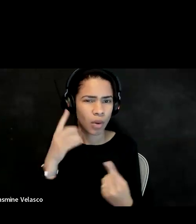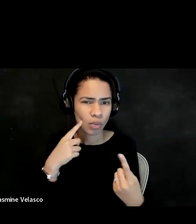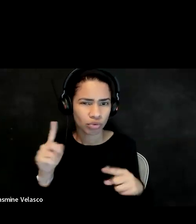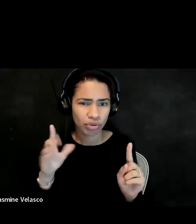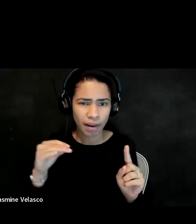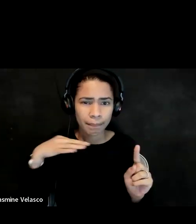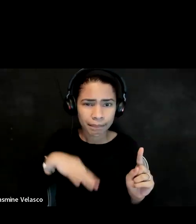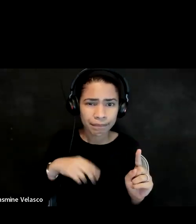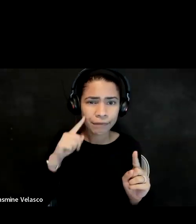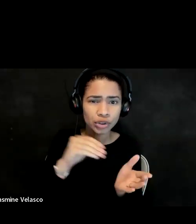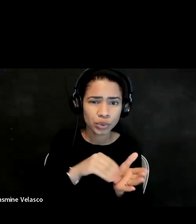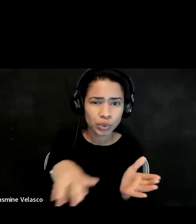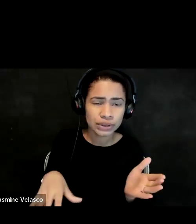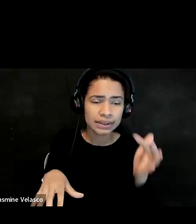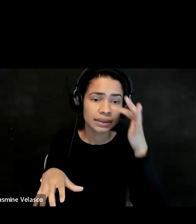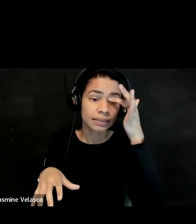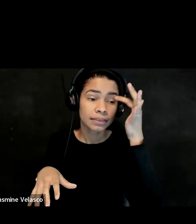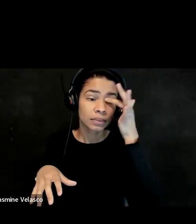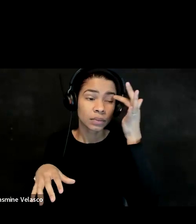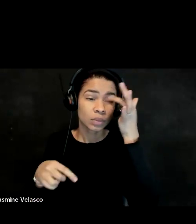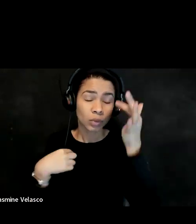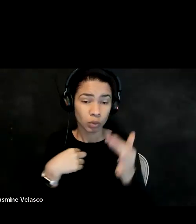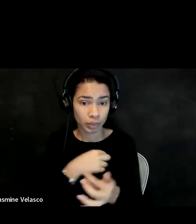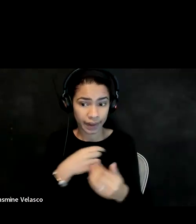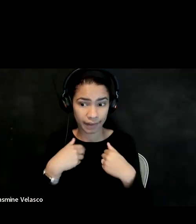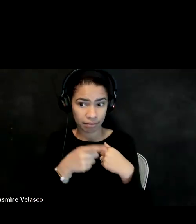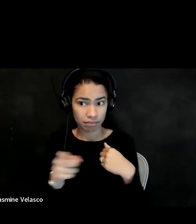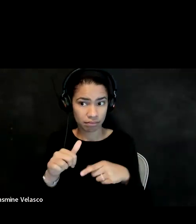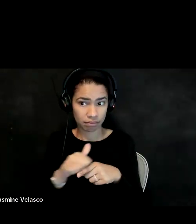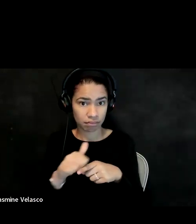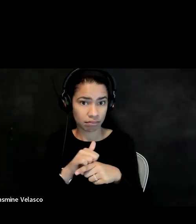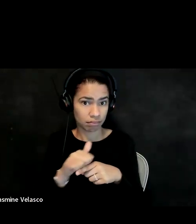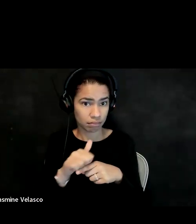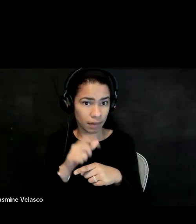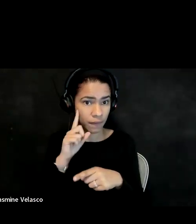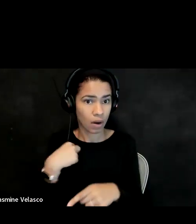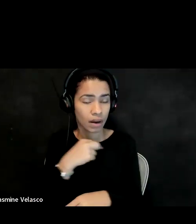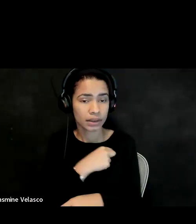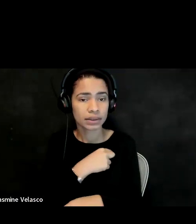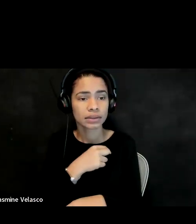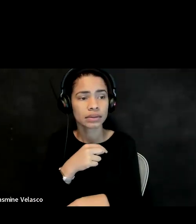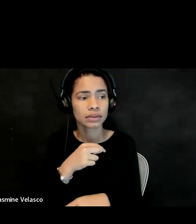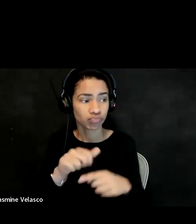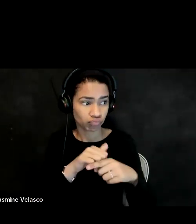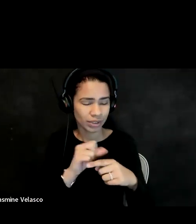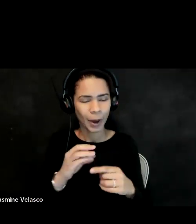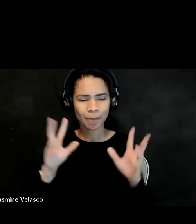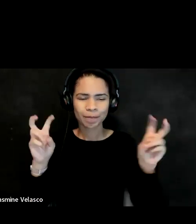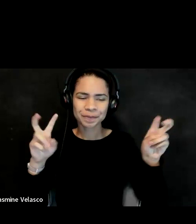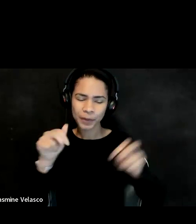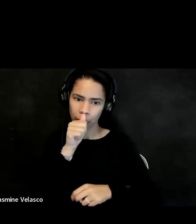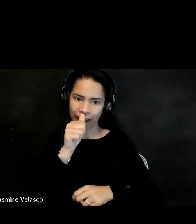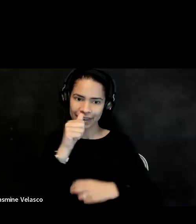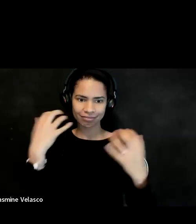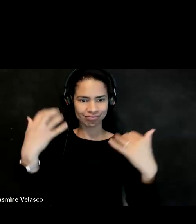for students. We get them to rehearse it for us, so they do we get a private performance